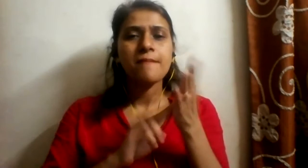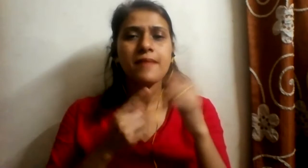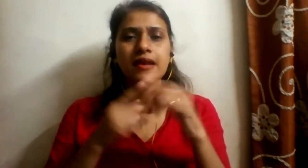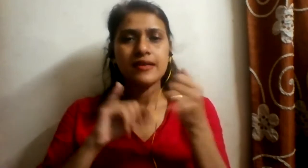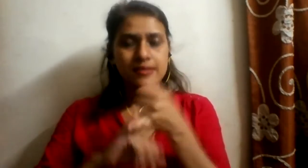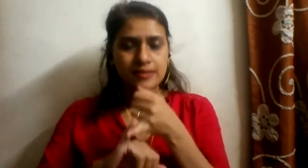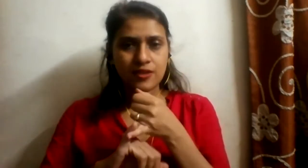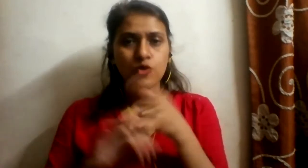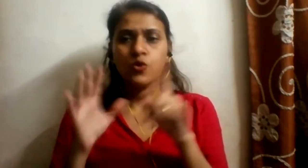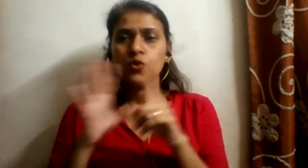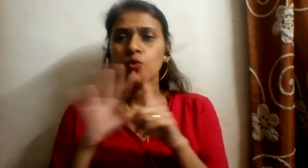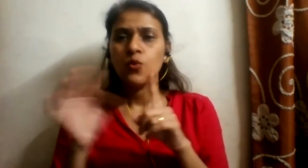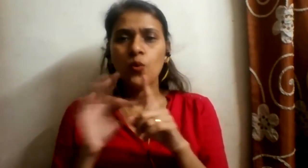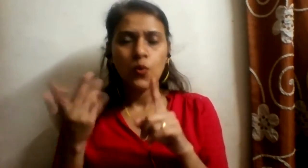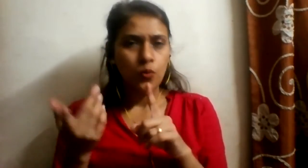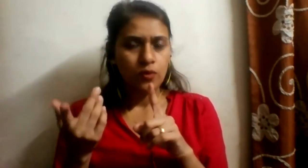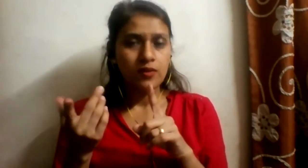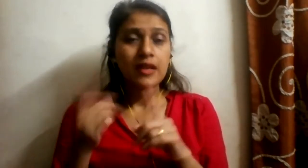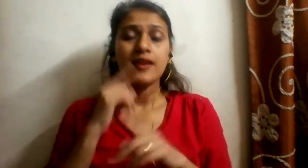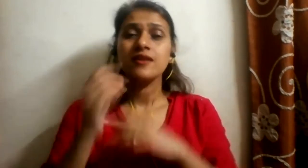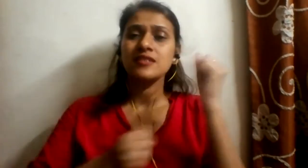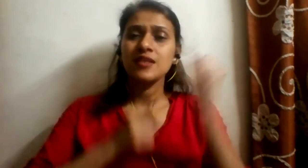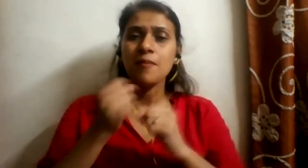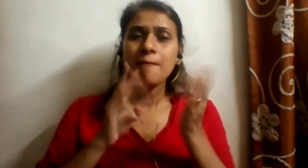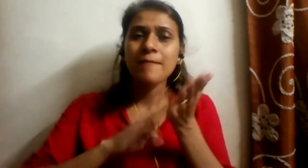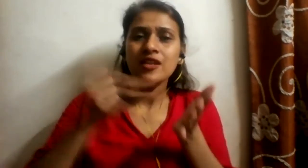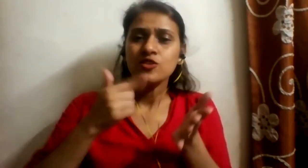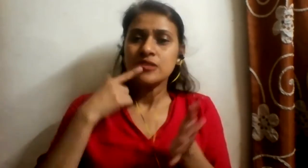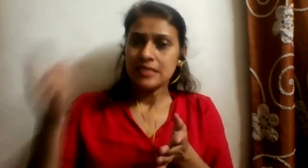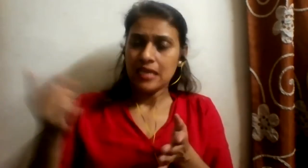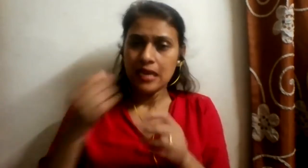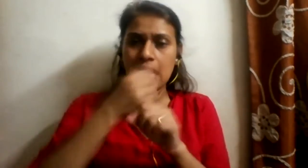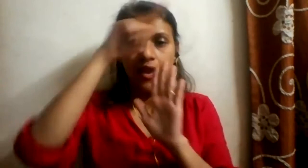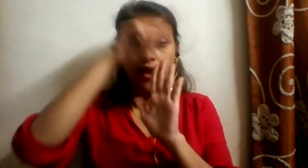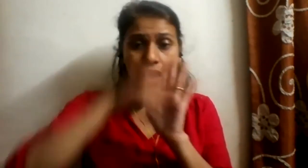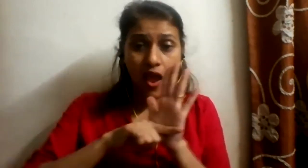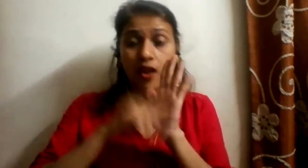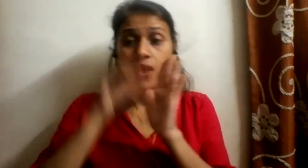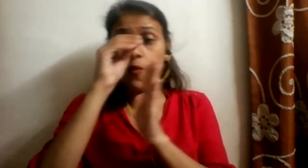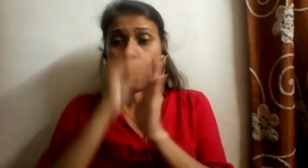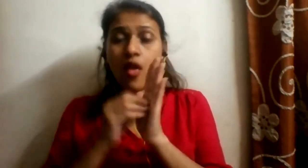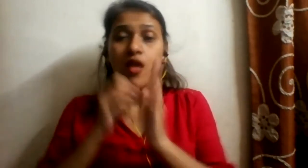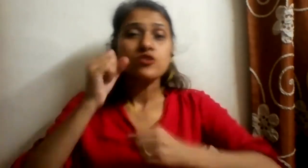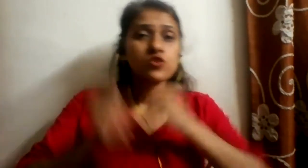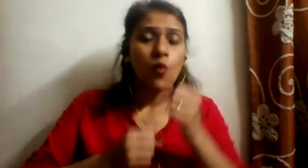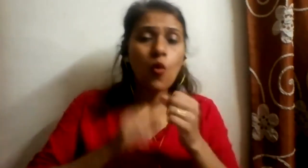this. Similarly, Ministry of Sports has come out with guidelines as to how they will make sports infrastructure accessible for persons with disabilities of different